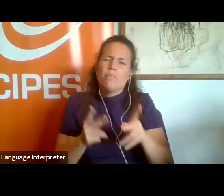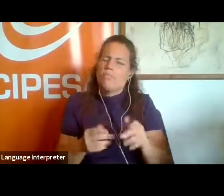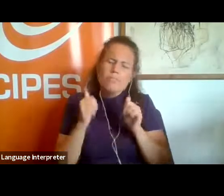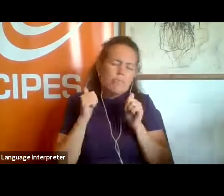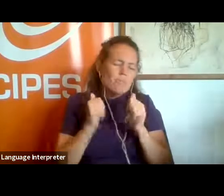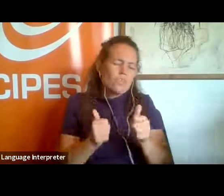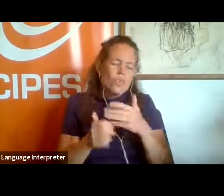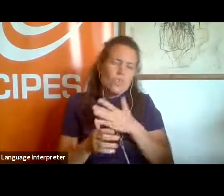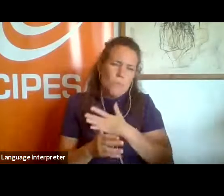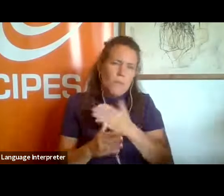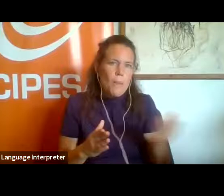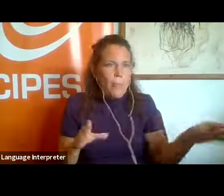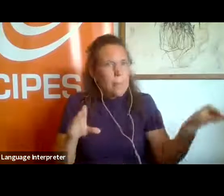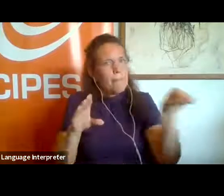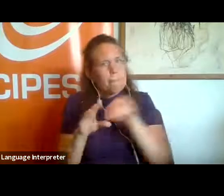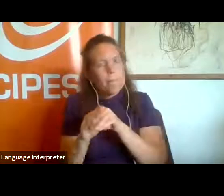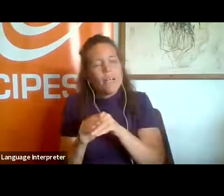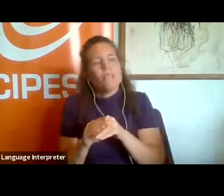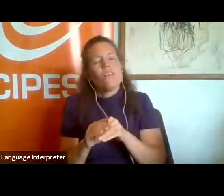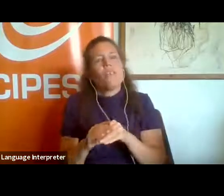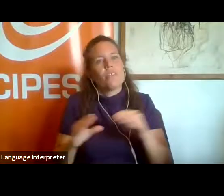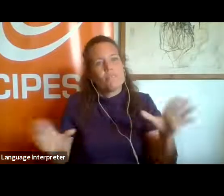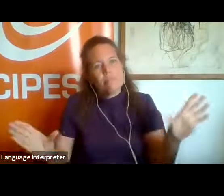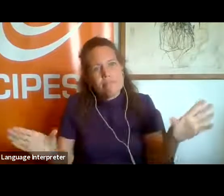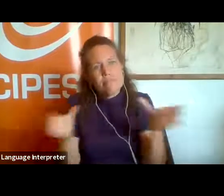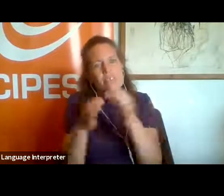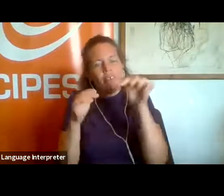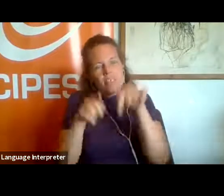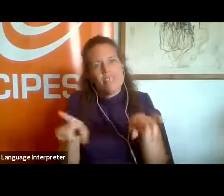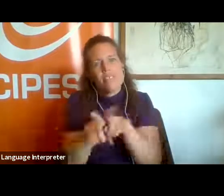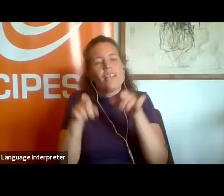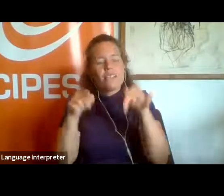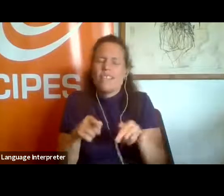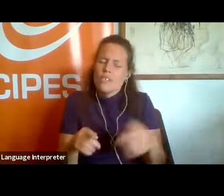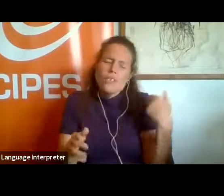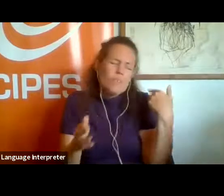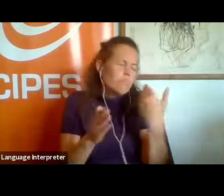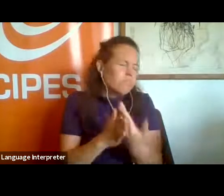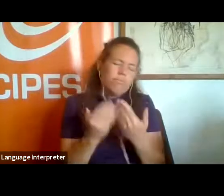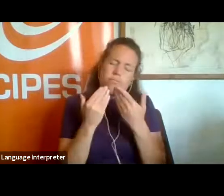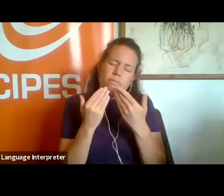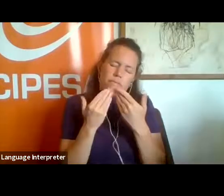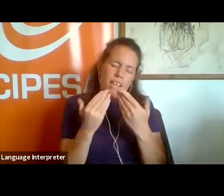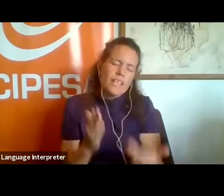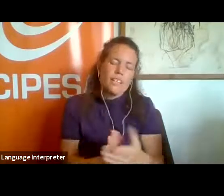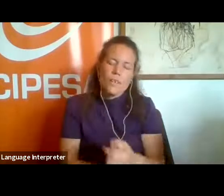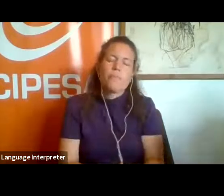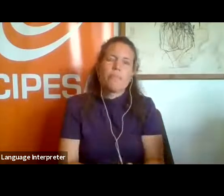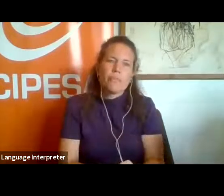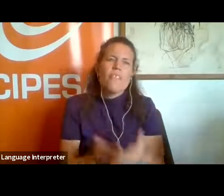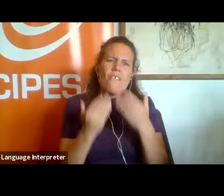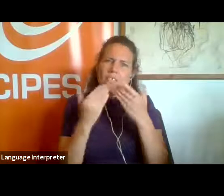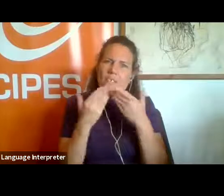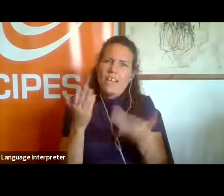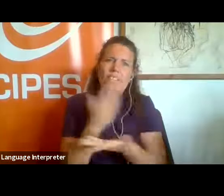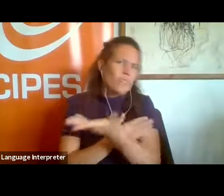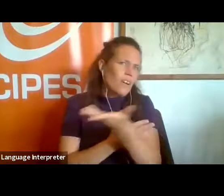of an event like this, and I'm eternally grateful. Yeah, so thank you to everyone.